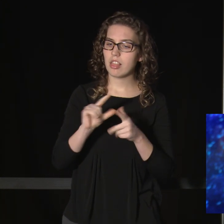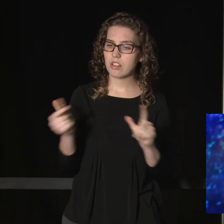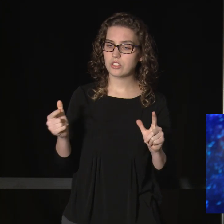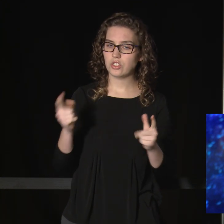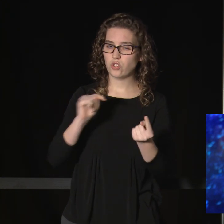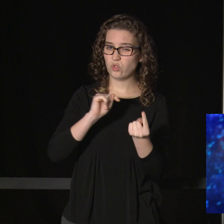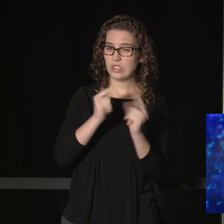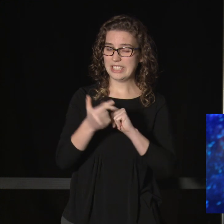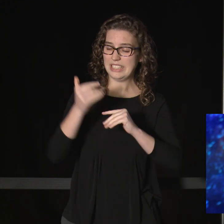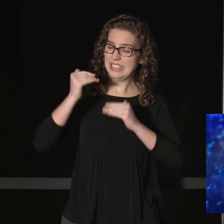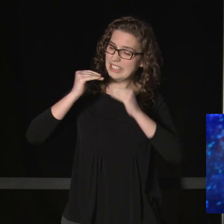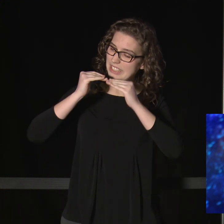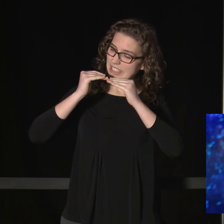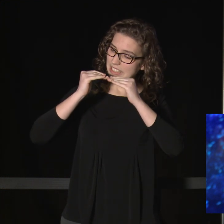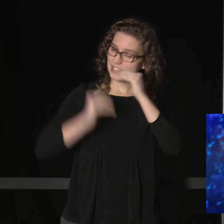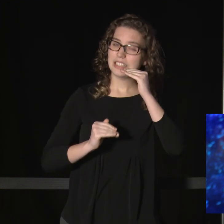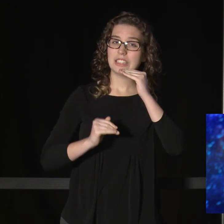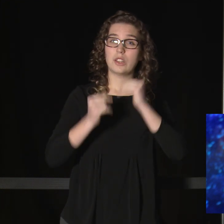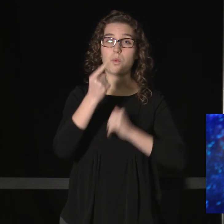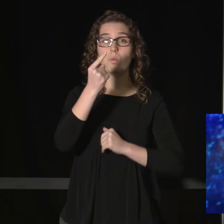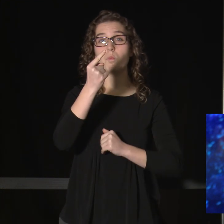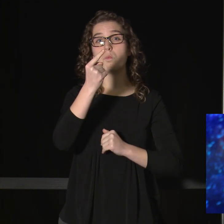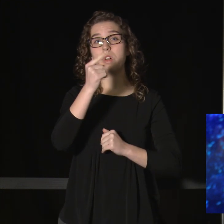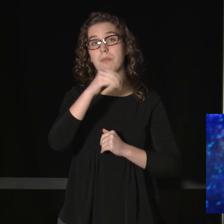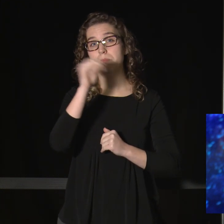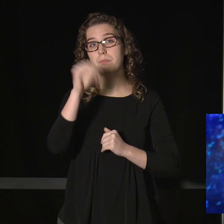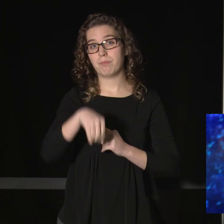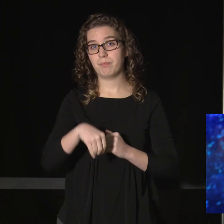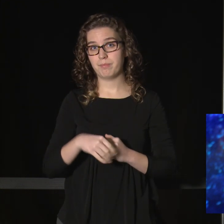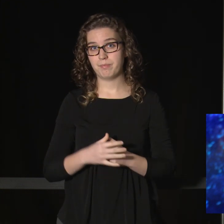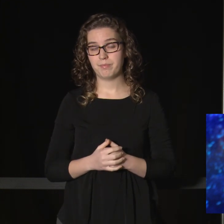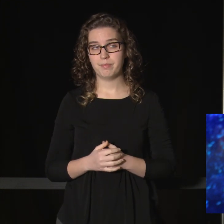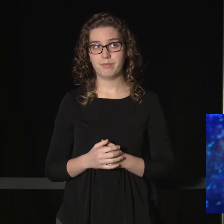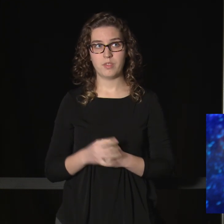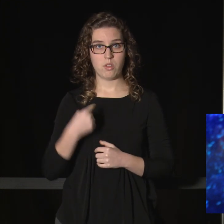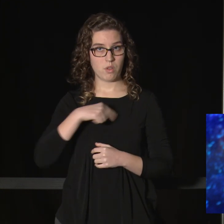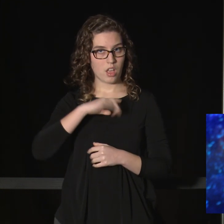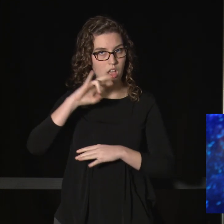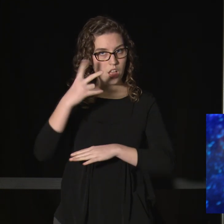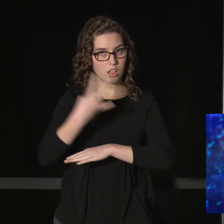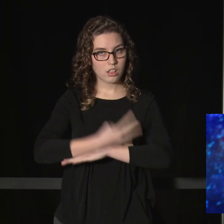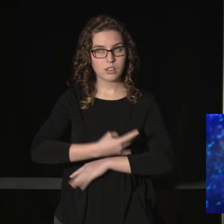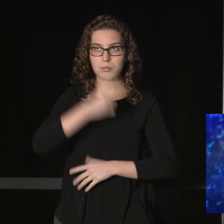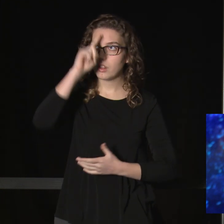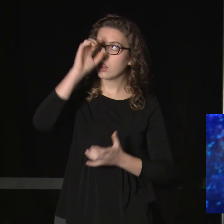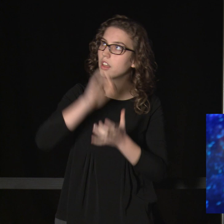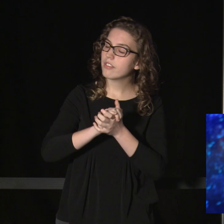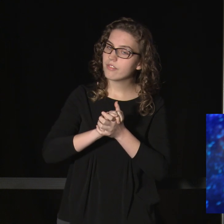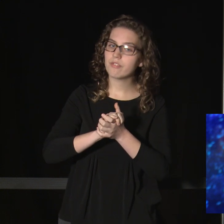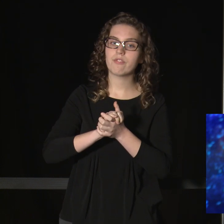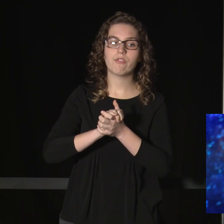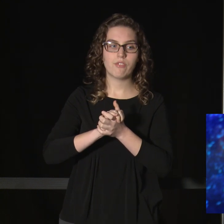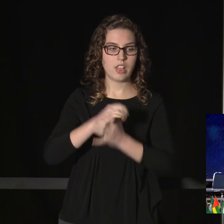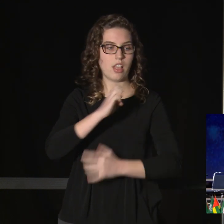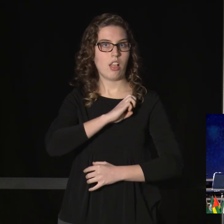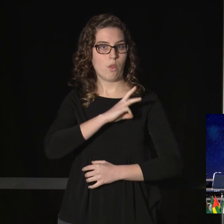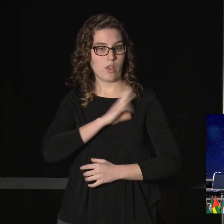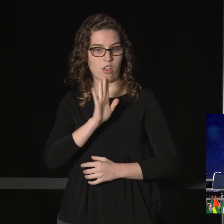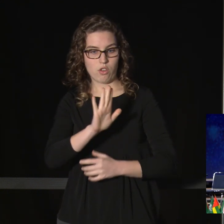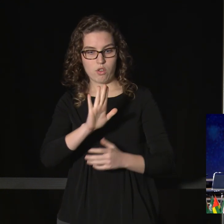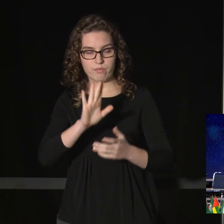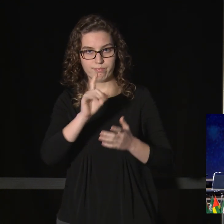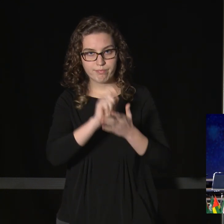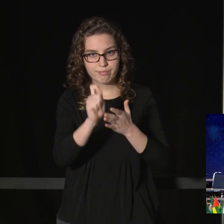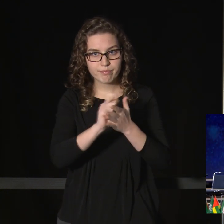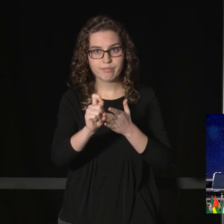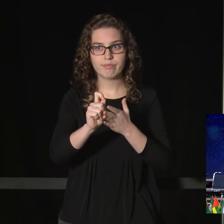translated in less than 1%. As Adventists, we believe that Ellen White's writings speak with